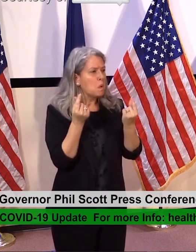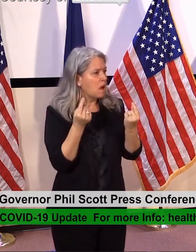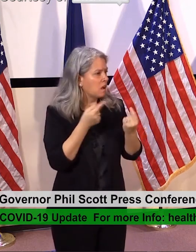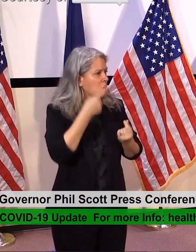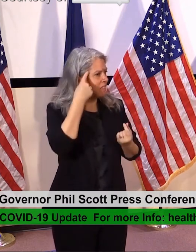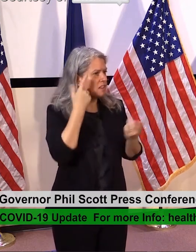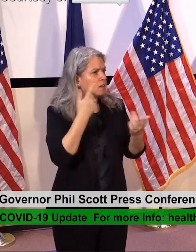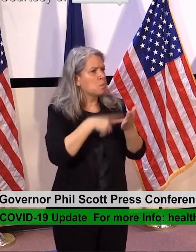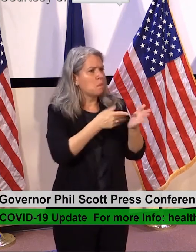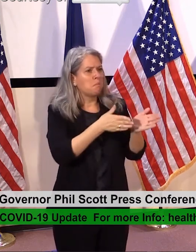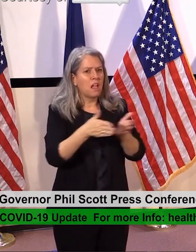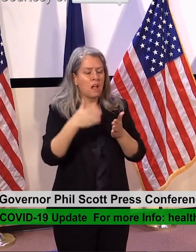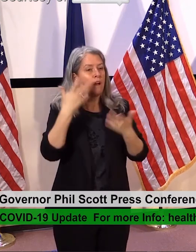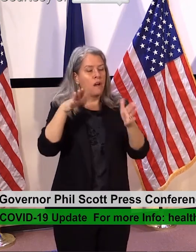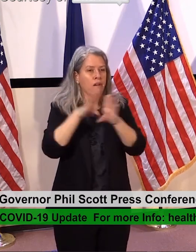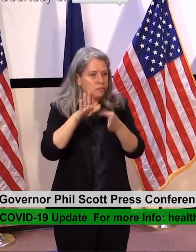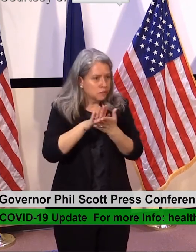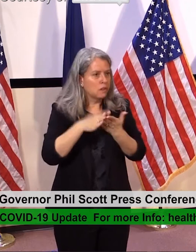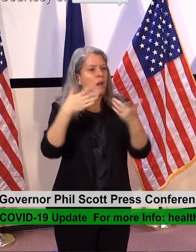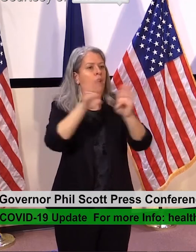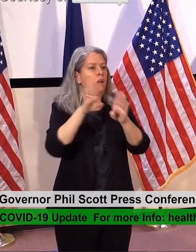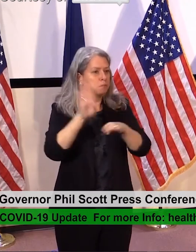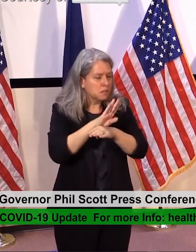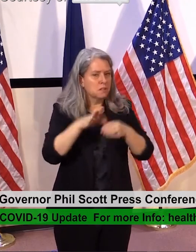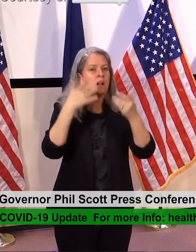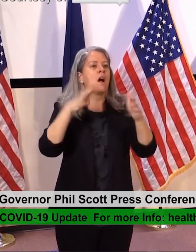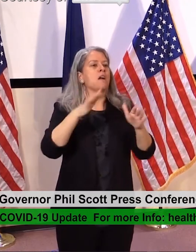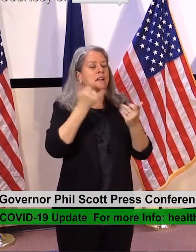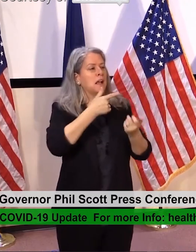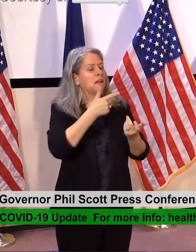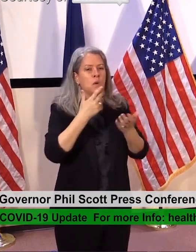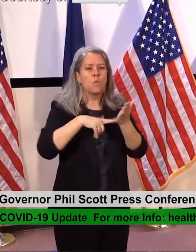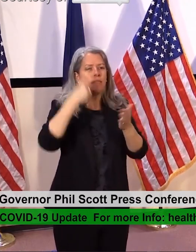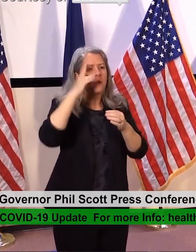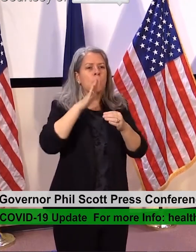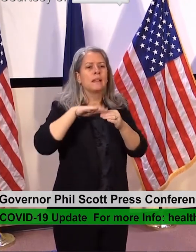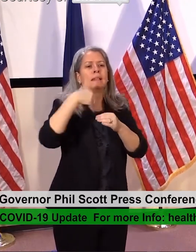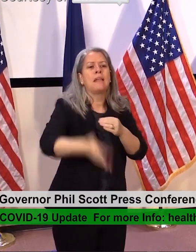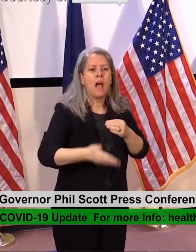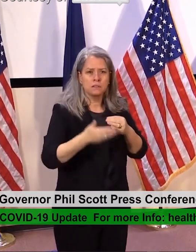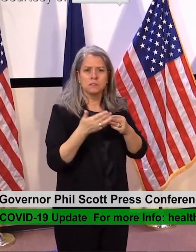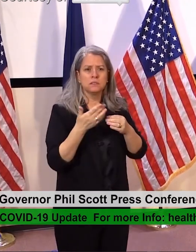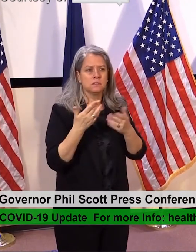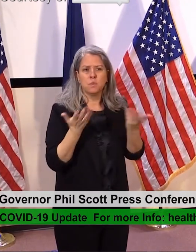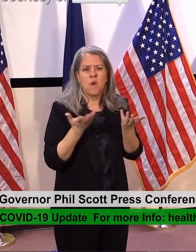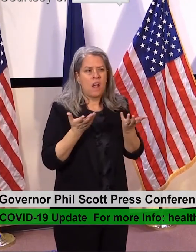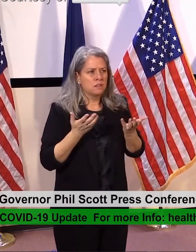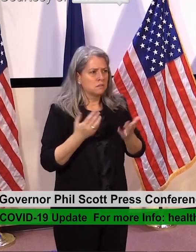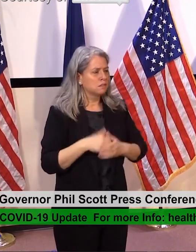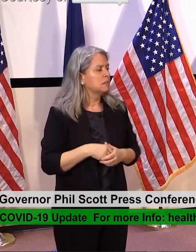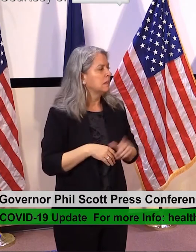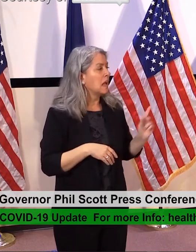get everybody to come into compliance and defeat COVID-19? Yeah, again, our hope